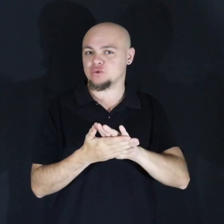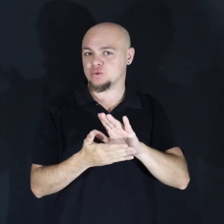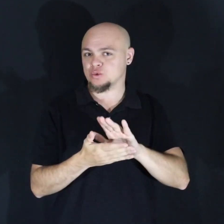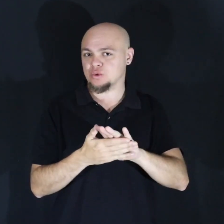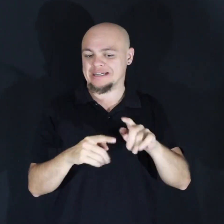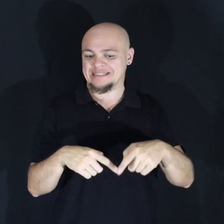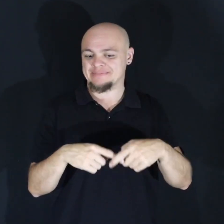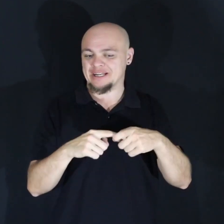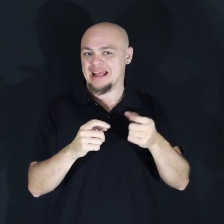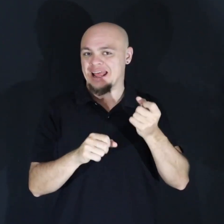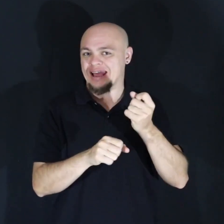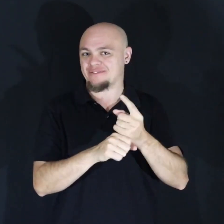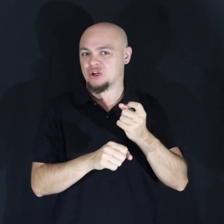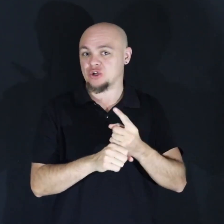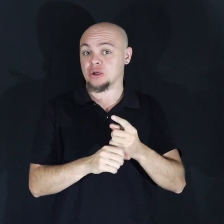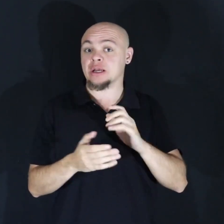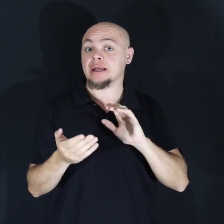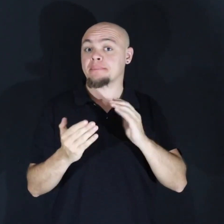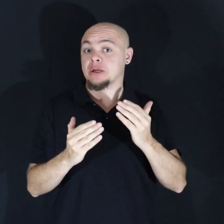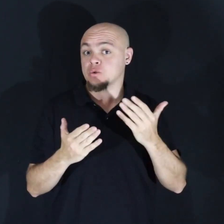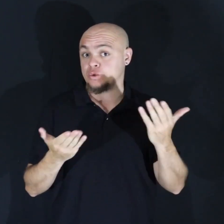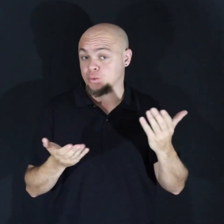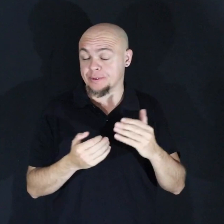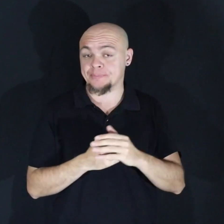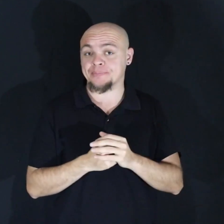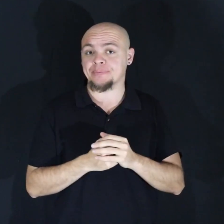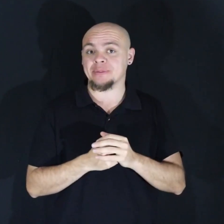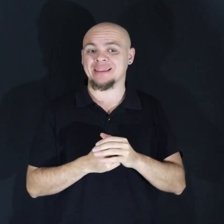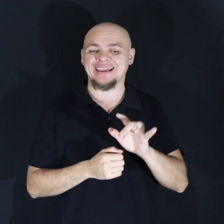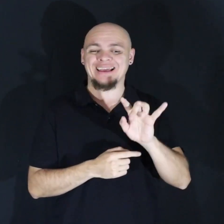annually, as compared to